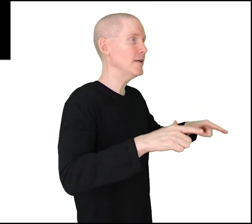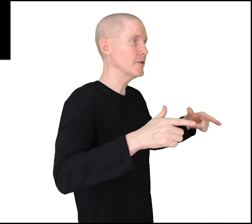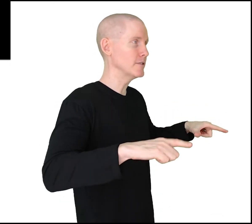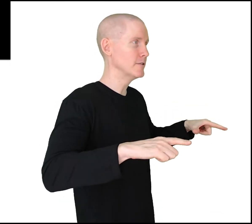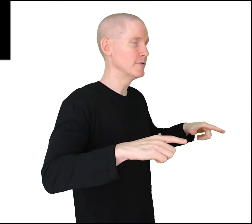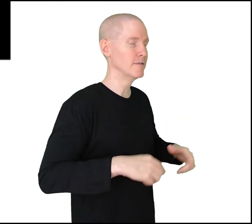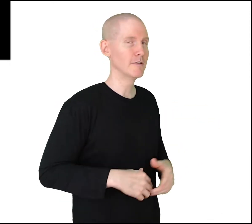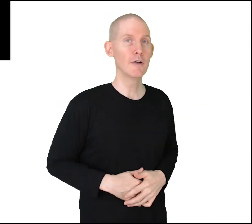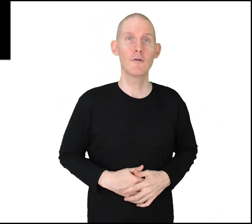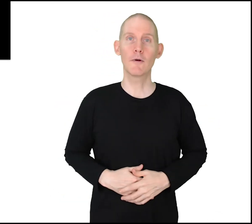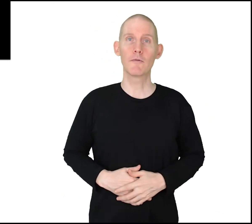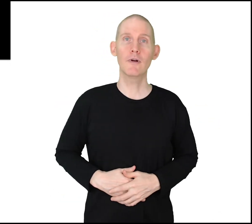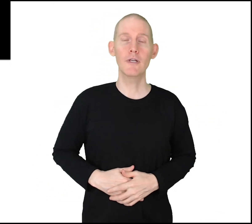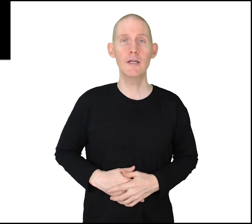Language. From the front again.